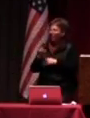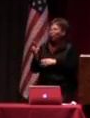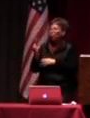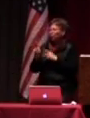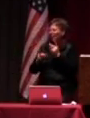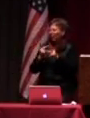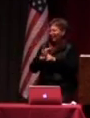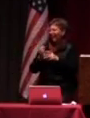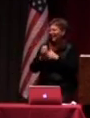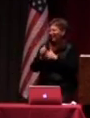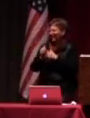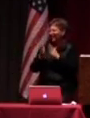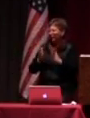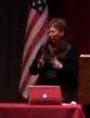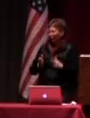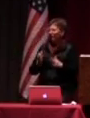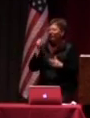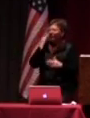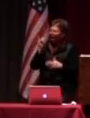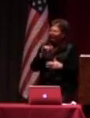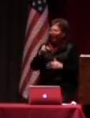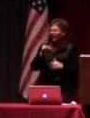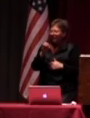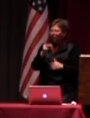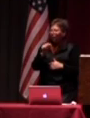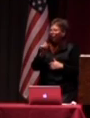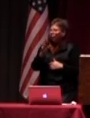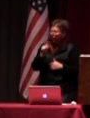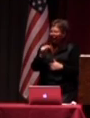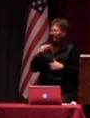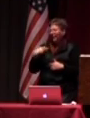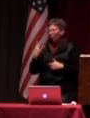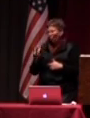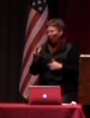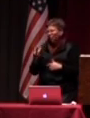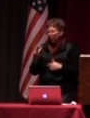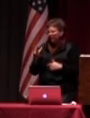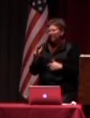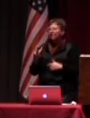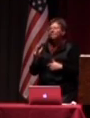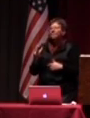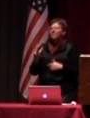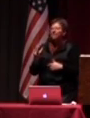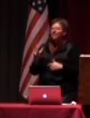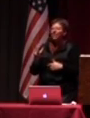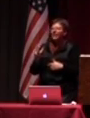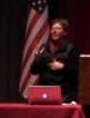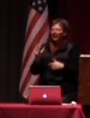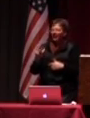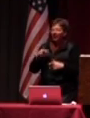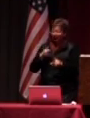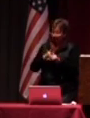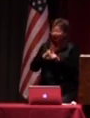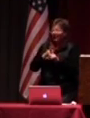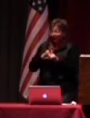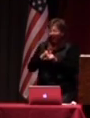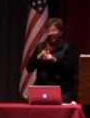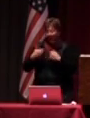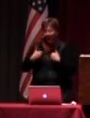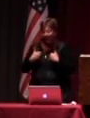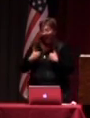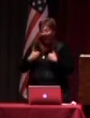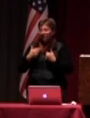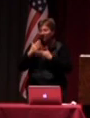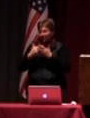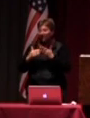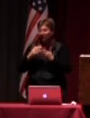had been associated with Peter the Great, with Pauli, with George Washington. Again, it didn't hurt that he very genuinely possessed at least